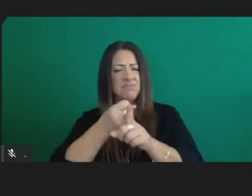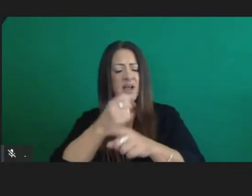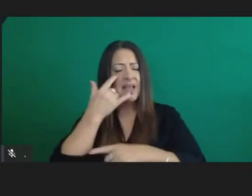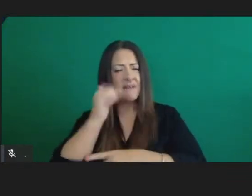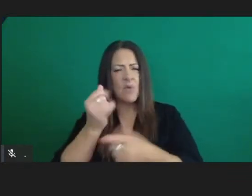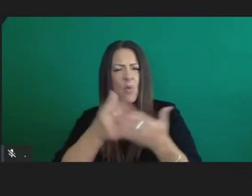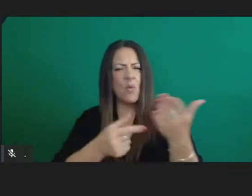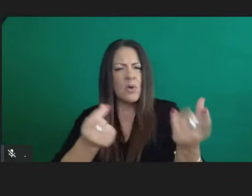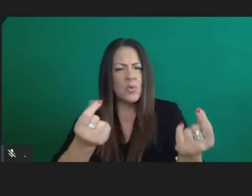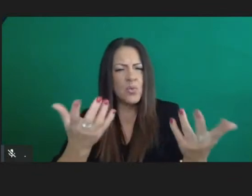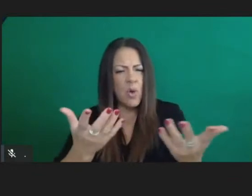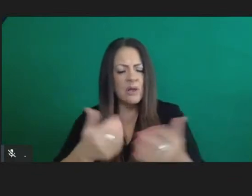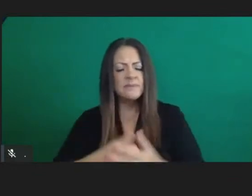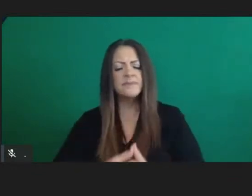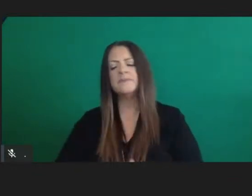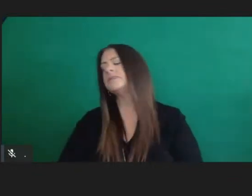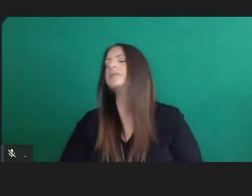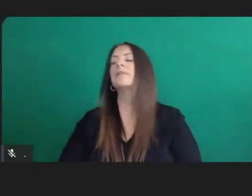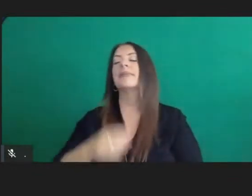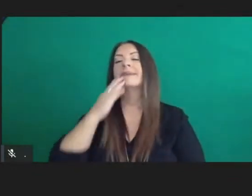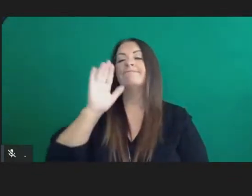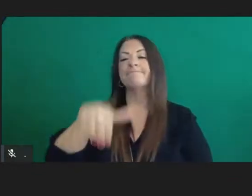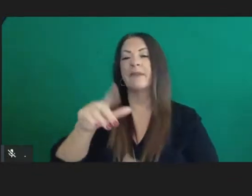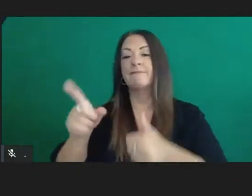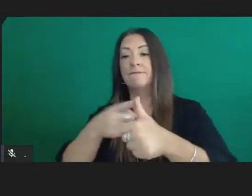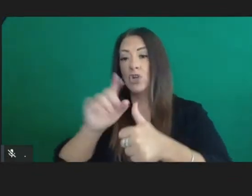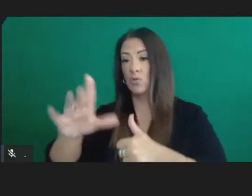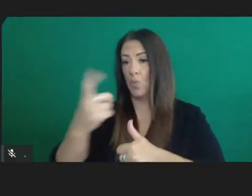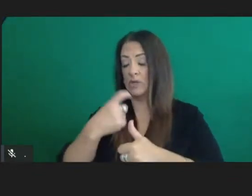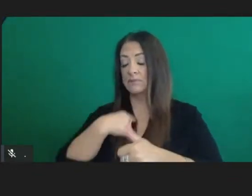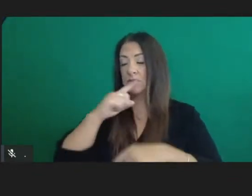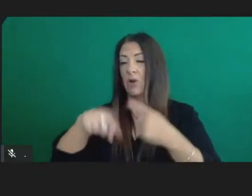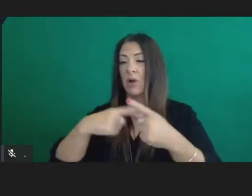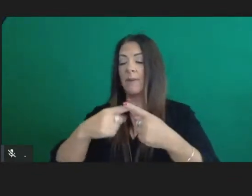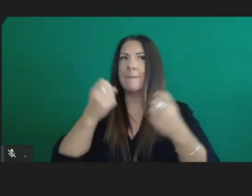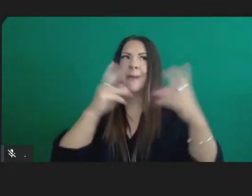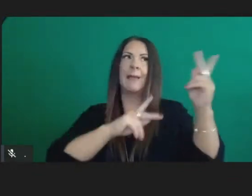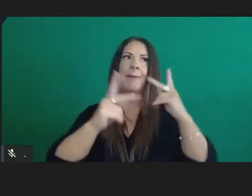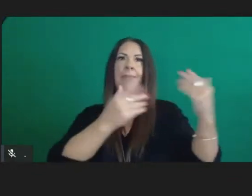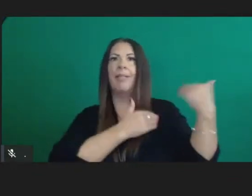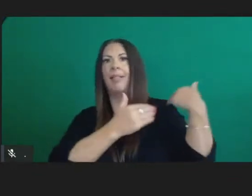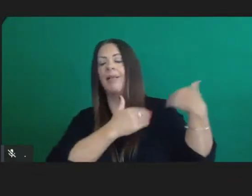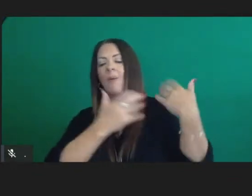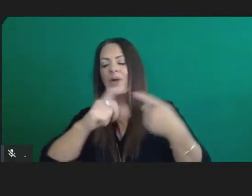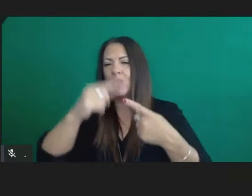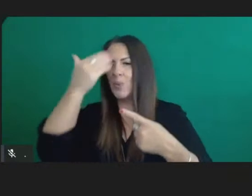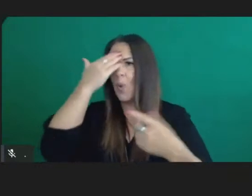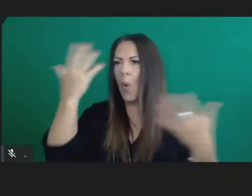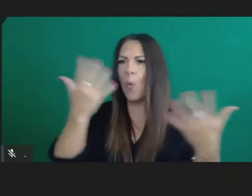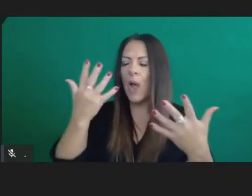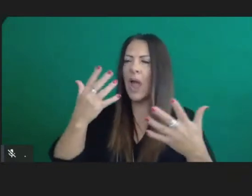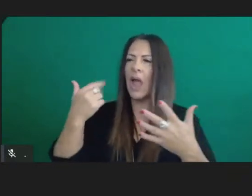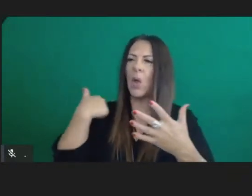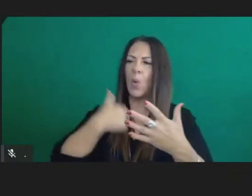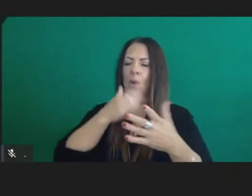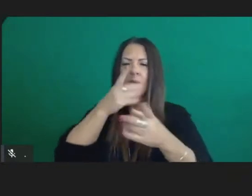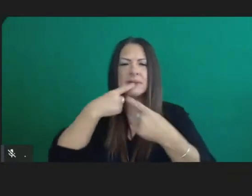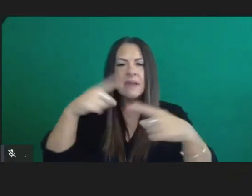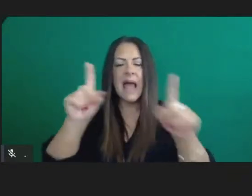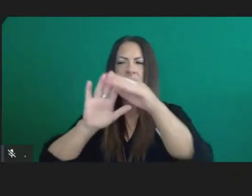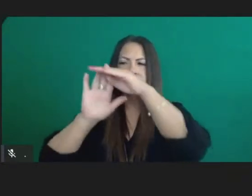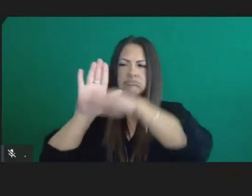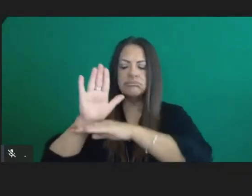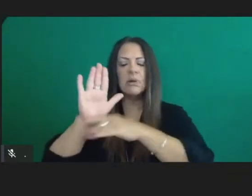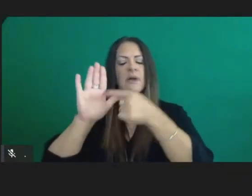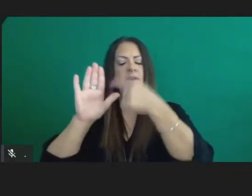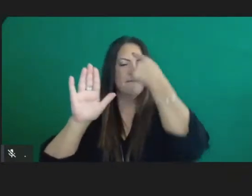On theme parks, and I know a number of people are continuing to wonder when that guidance is coming out, and I like to say it will come out when we're